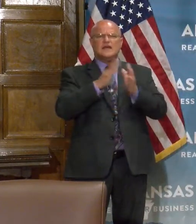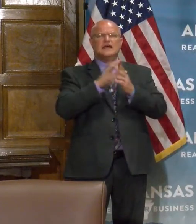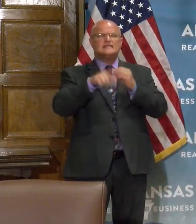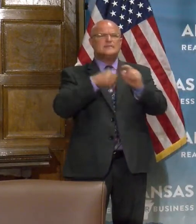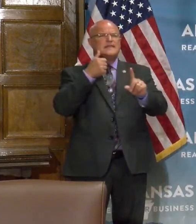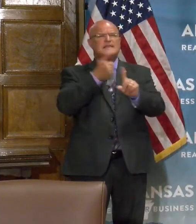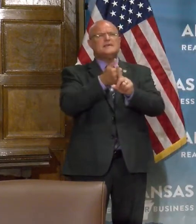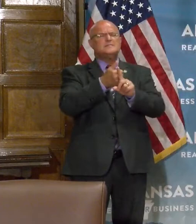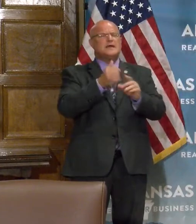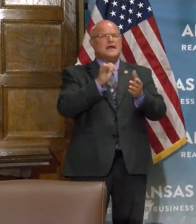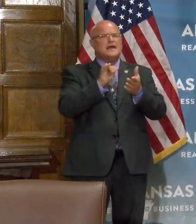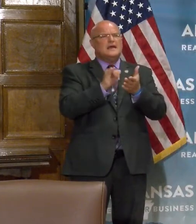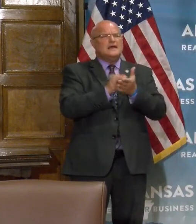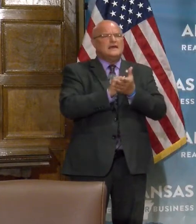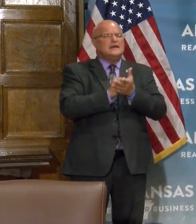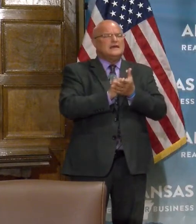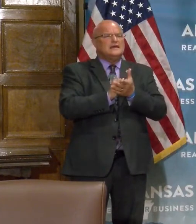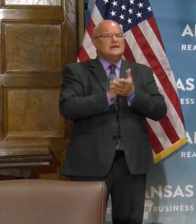the impact that